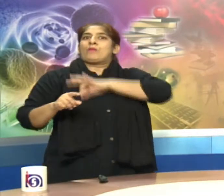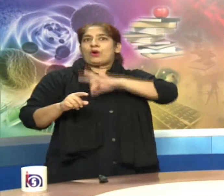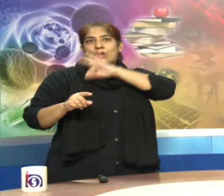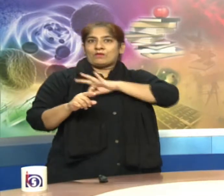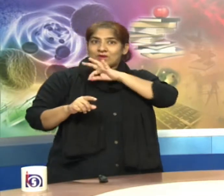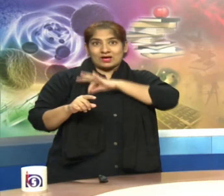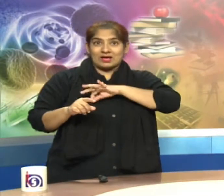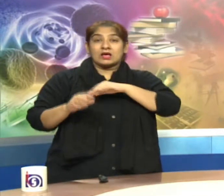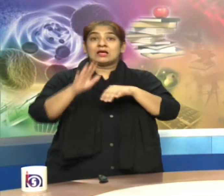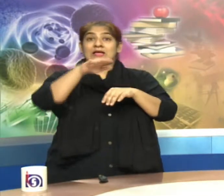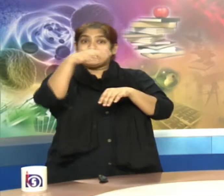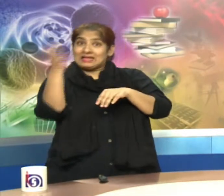You can see on the screen